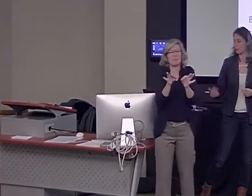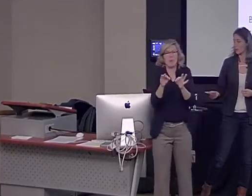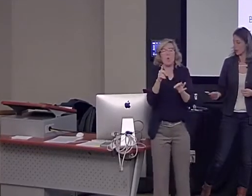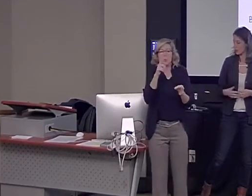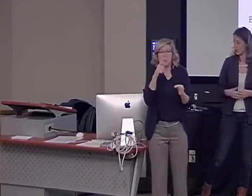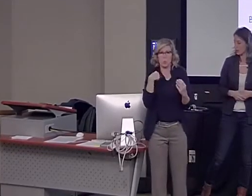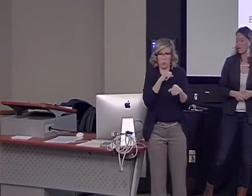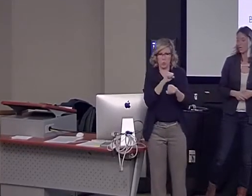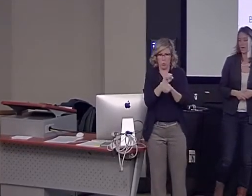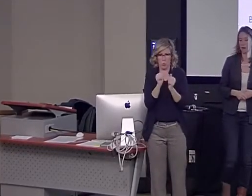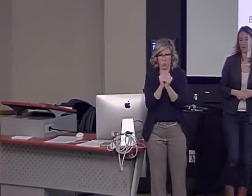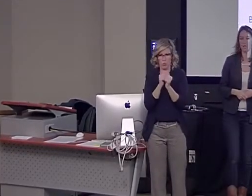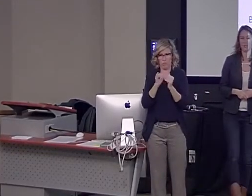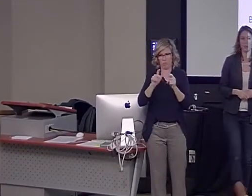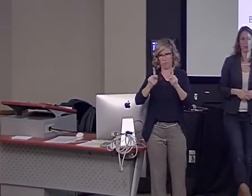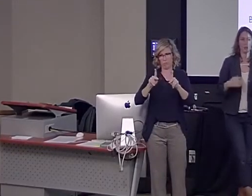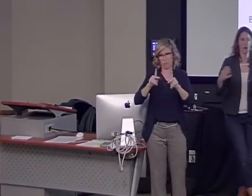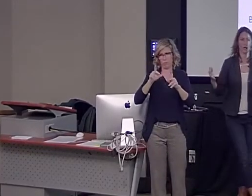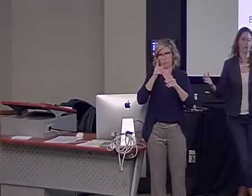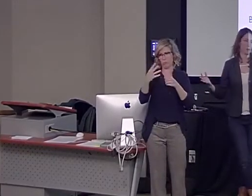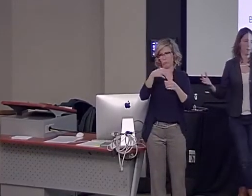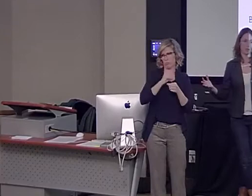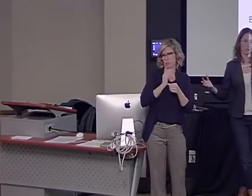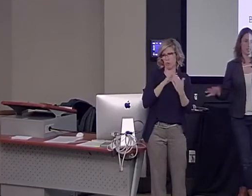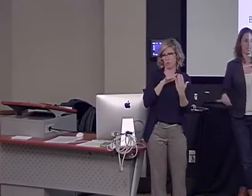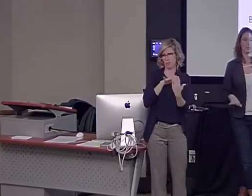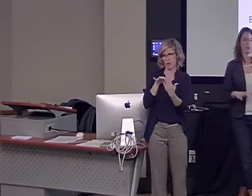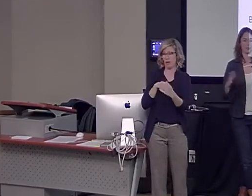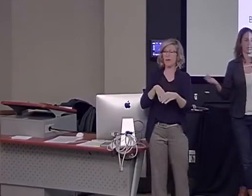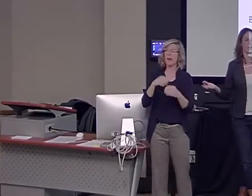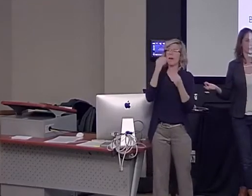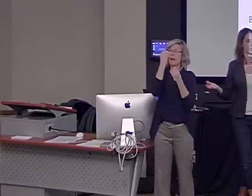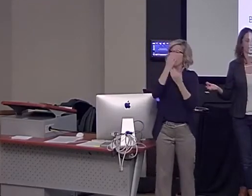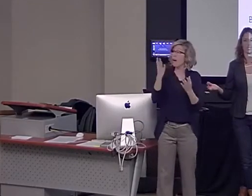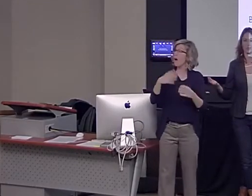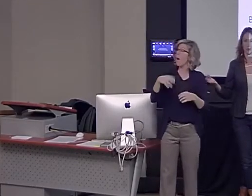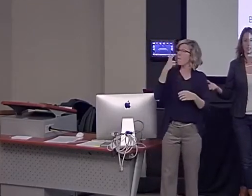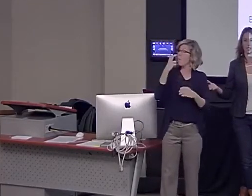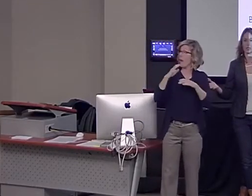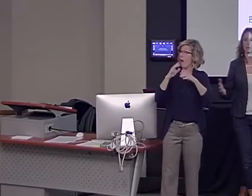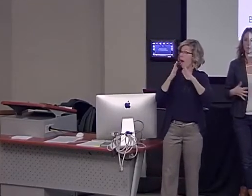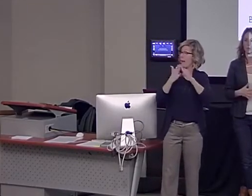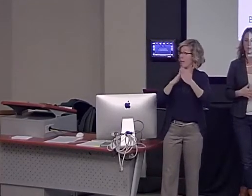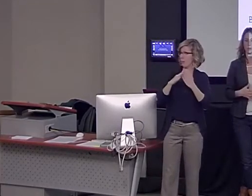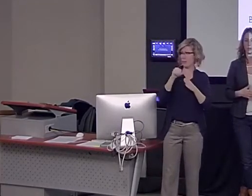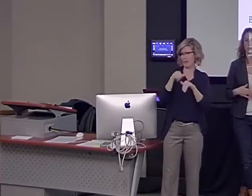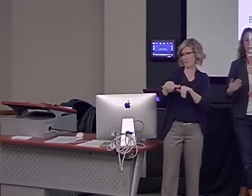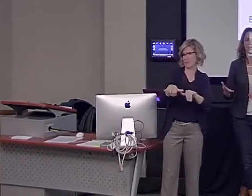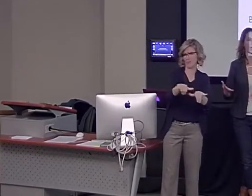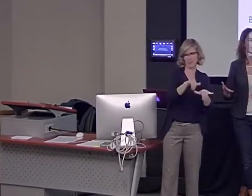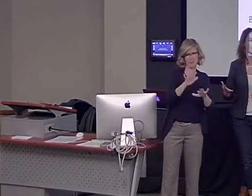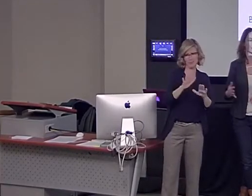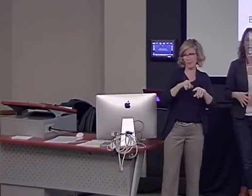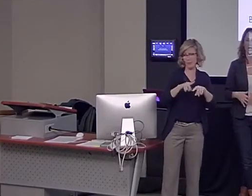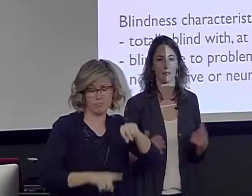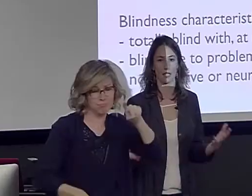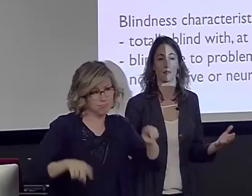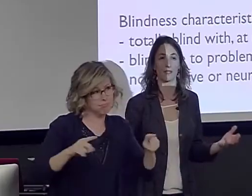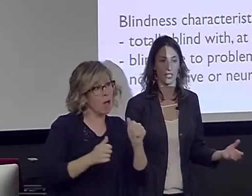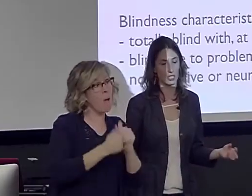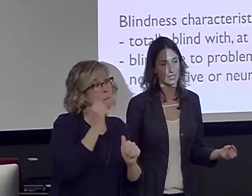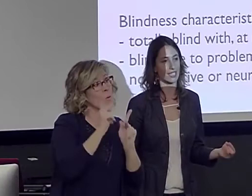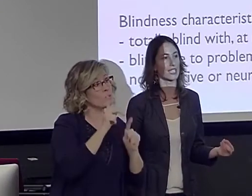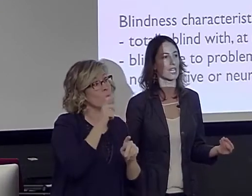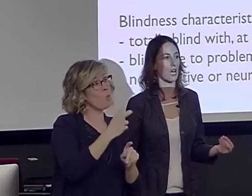participants that we work with. The blind community is a really heterogeneous population. Most people who are blind actually have